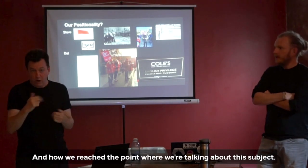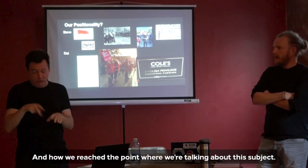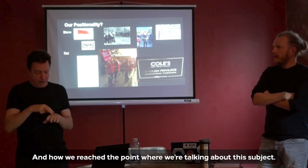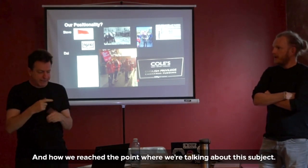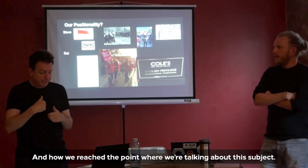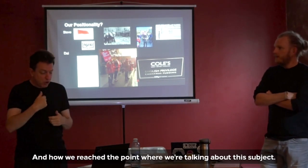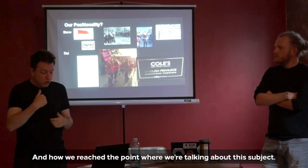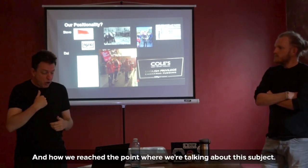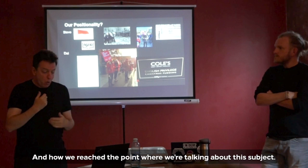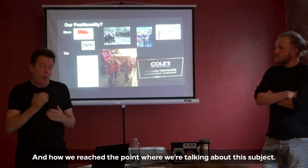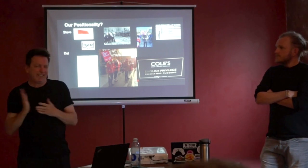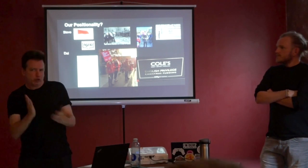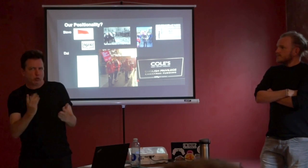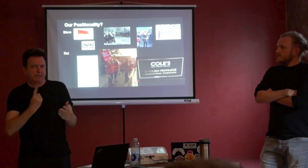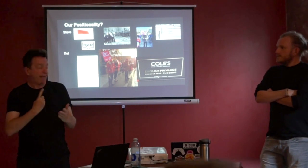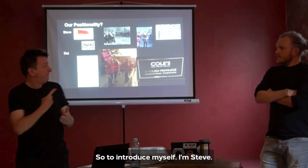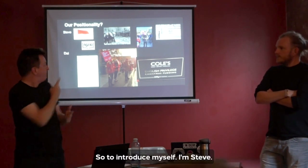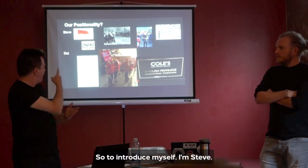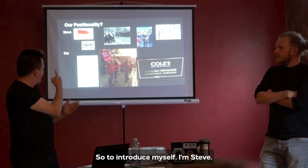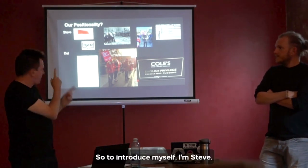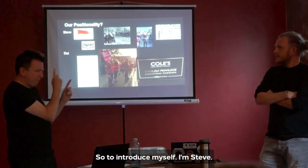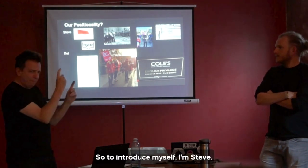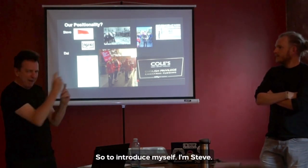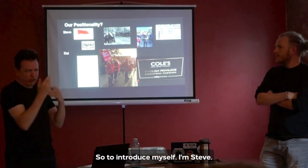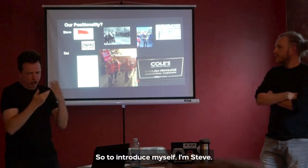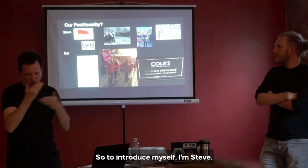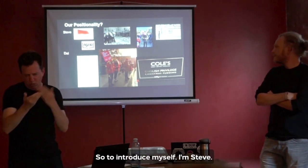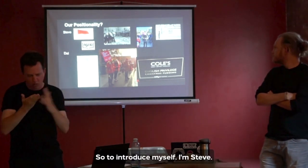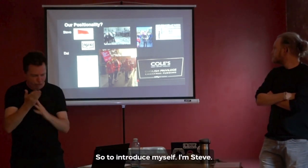point where we're talking about this subject. So to introduce myself,